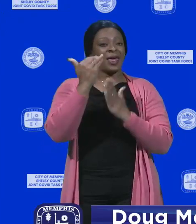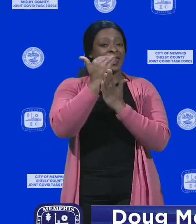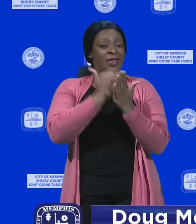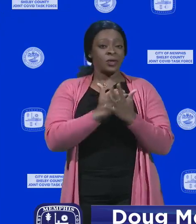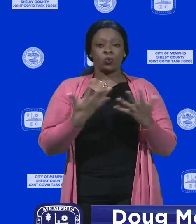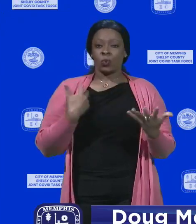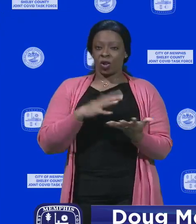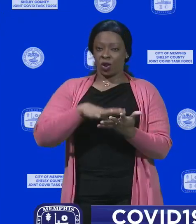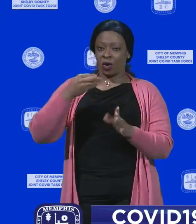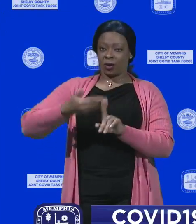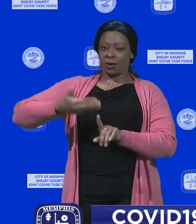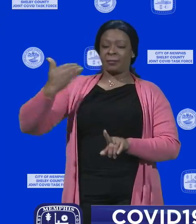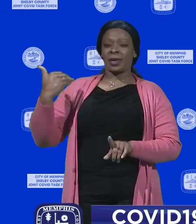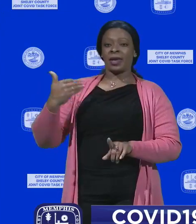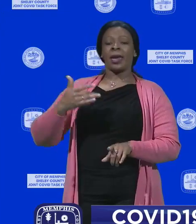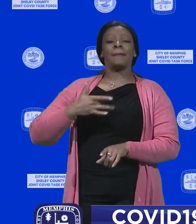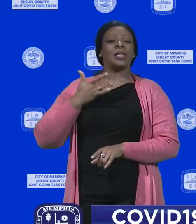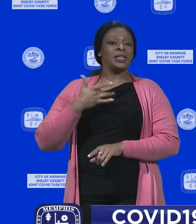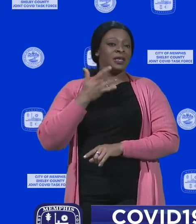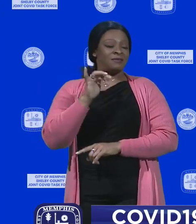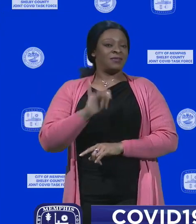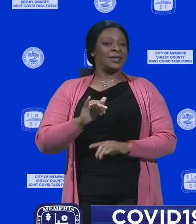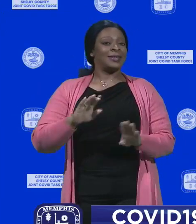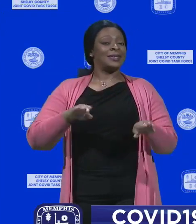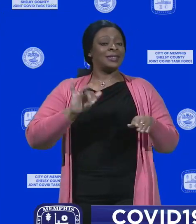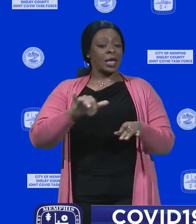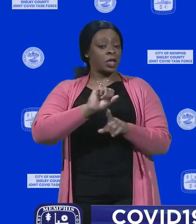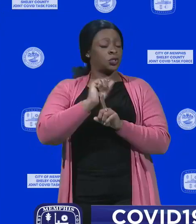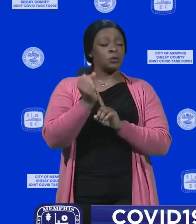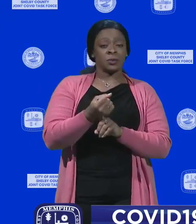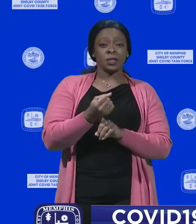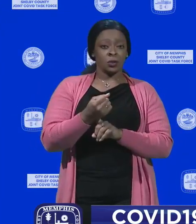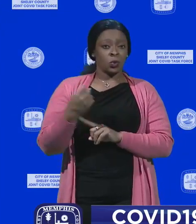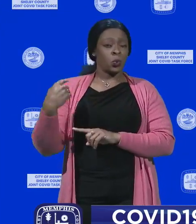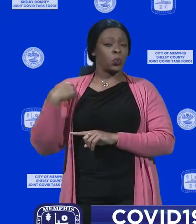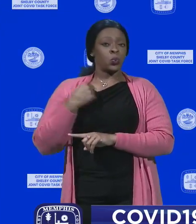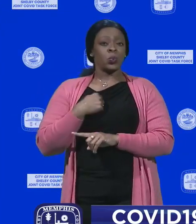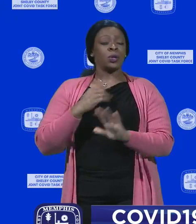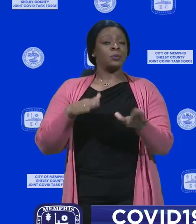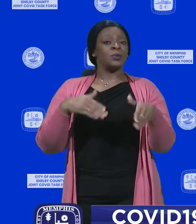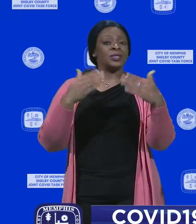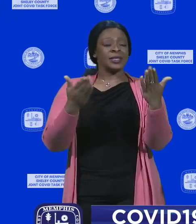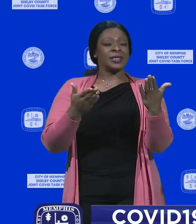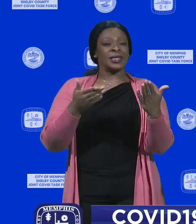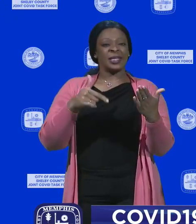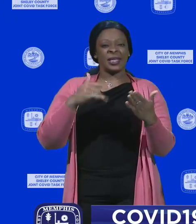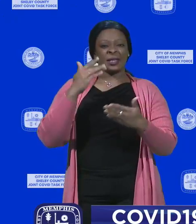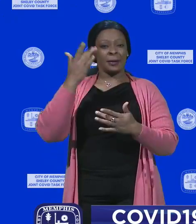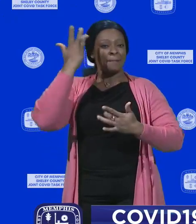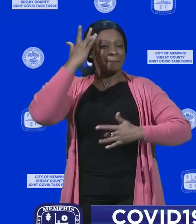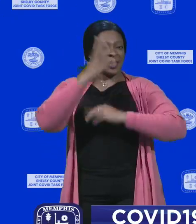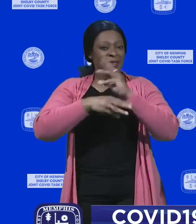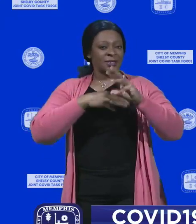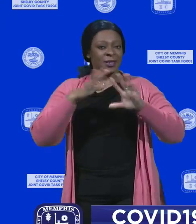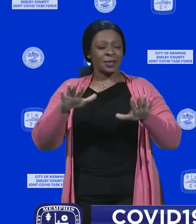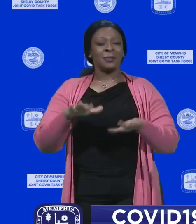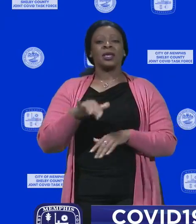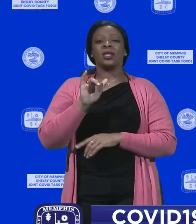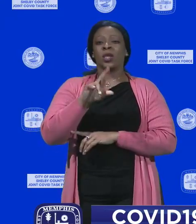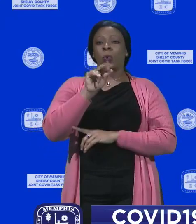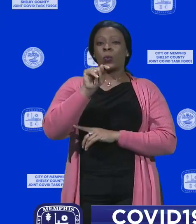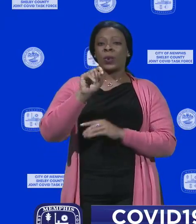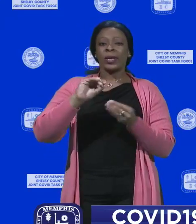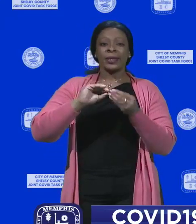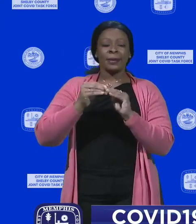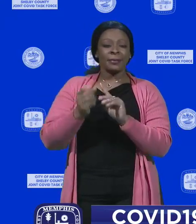learned. I do believe that given the circumstances that we were presented with this pandemic, the rate at which it came